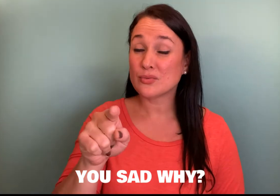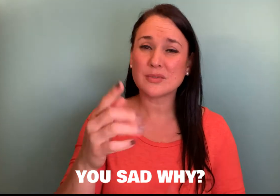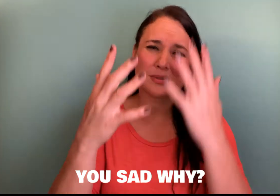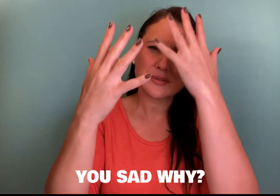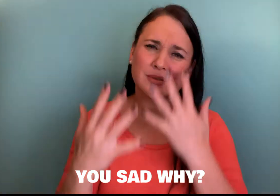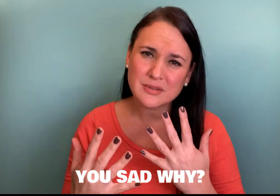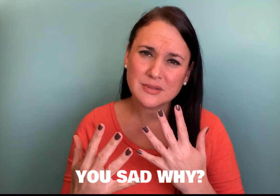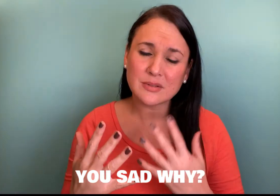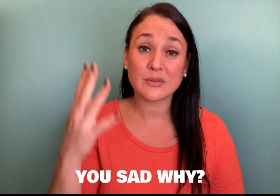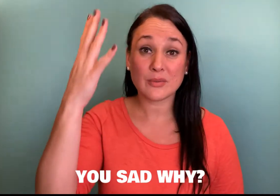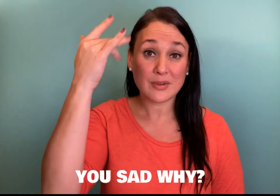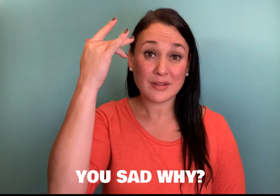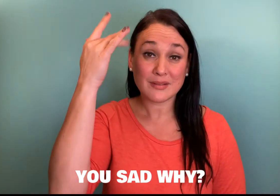You sad, why?